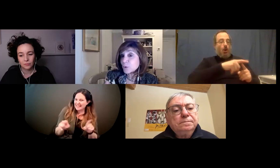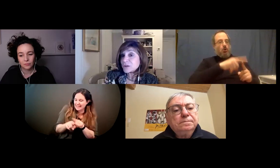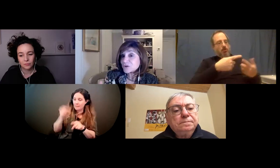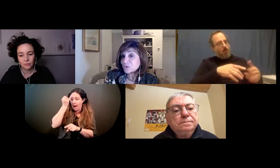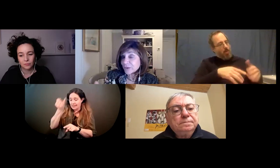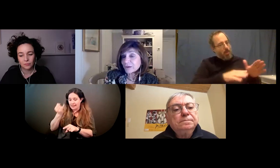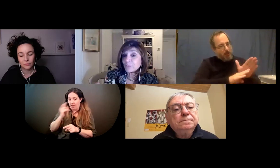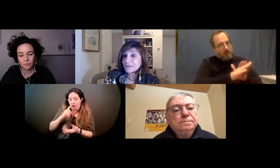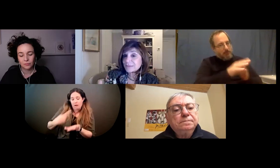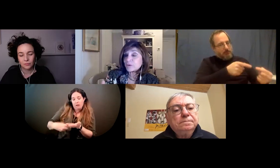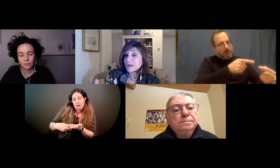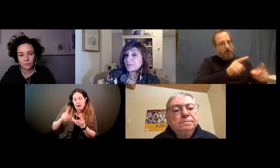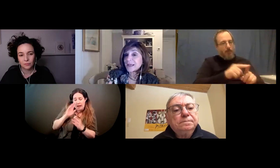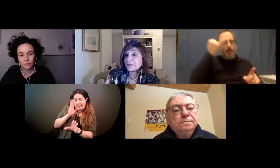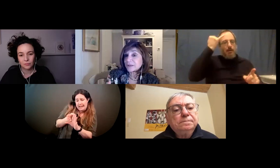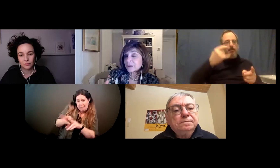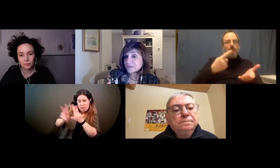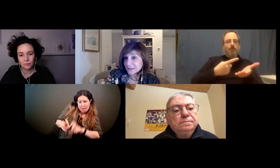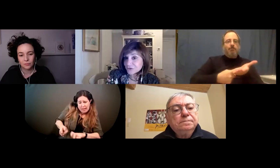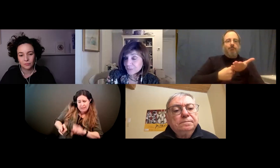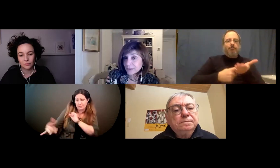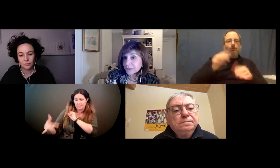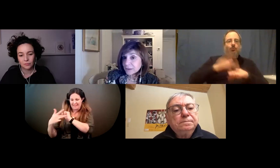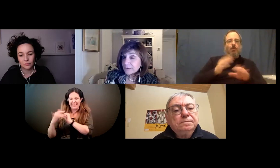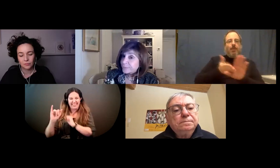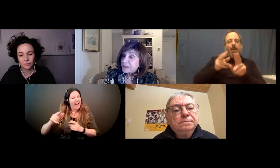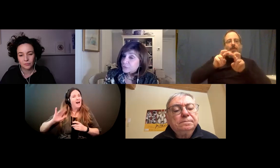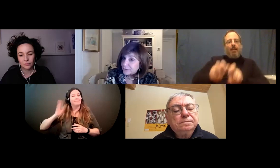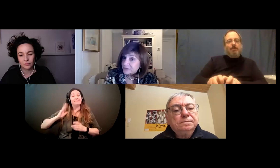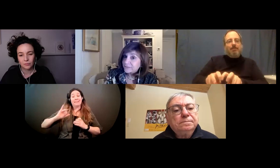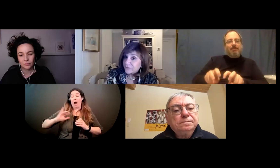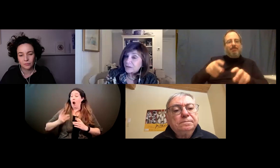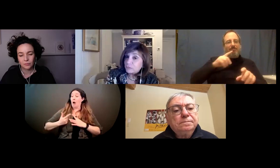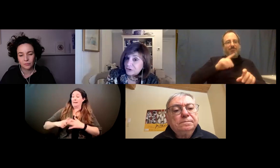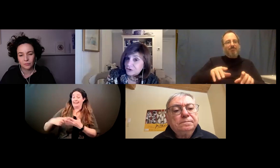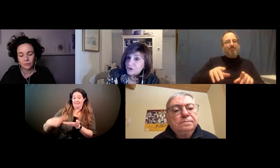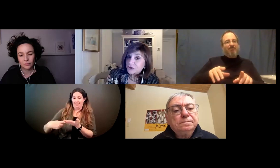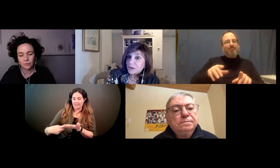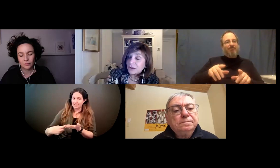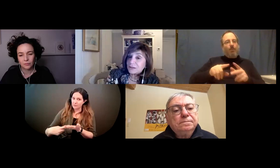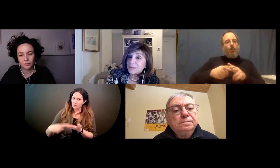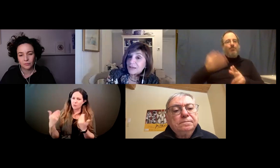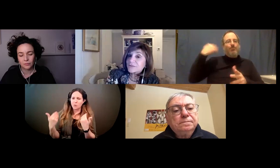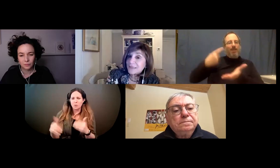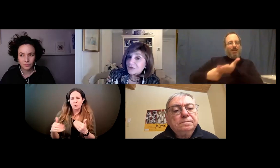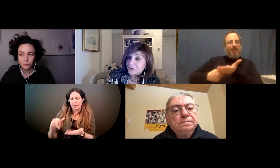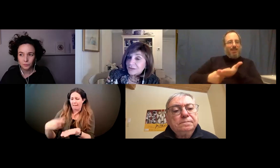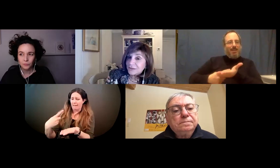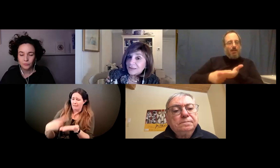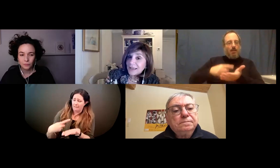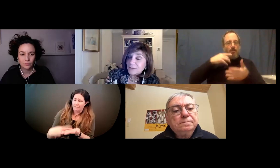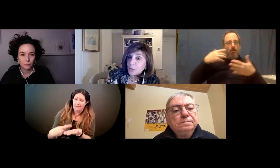tried to point to there and what Seymour and I began our conversation about, is really a very rich